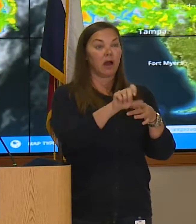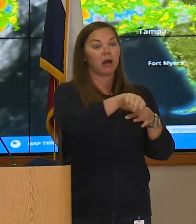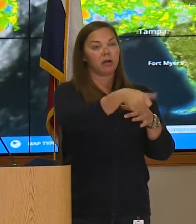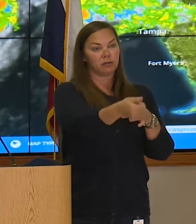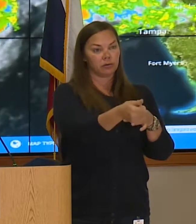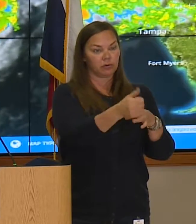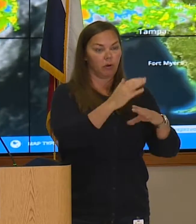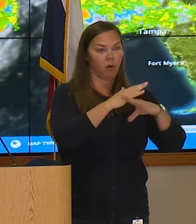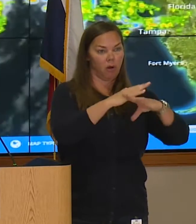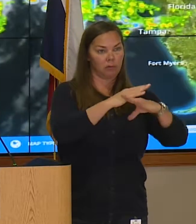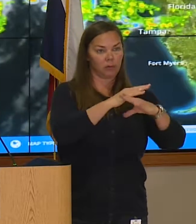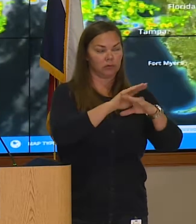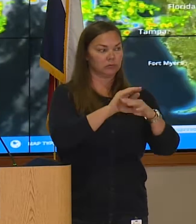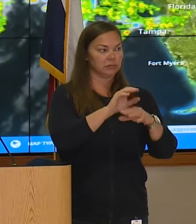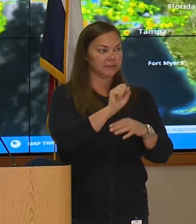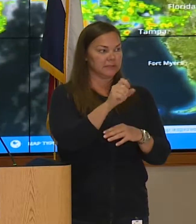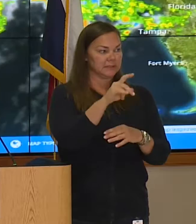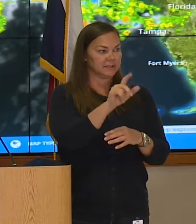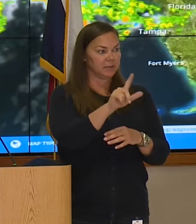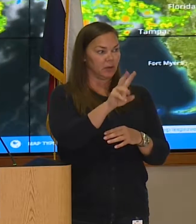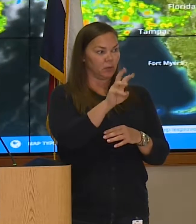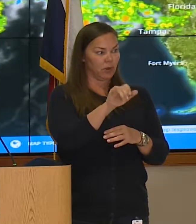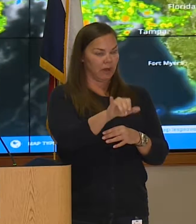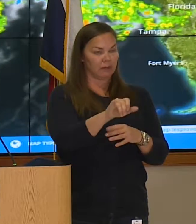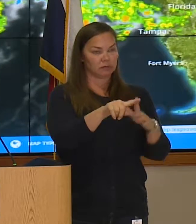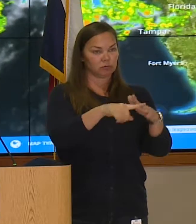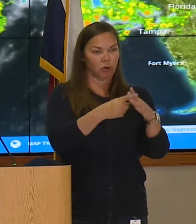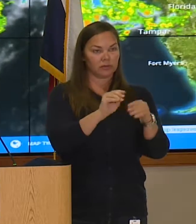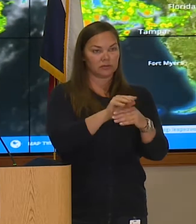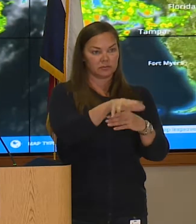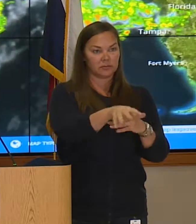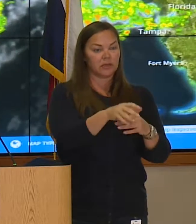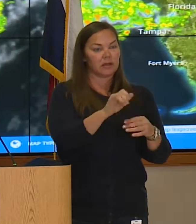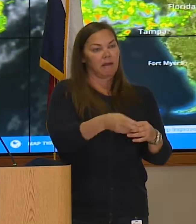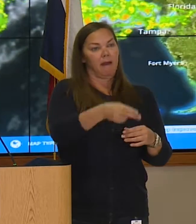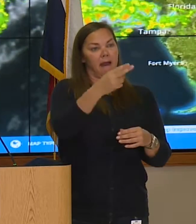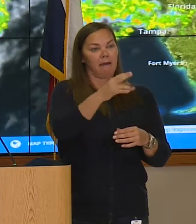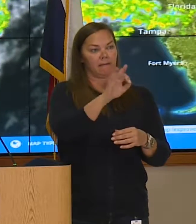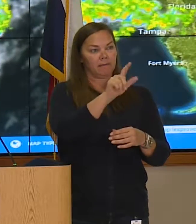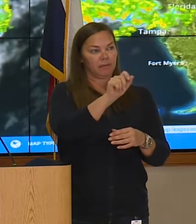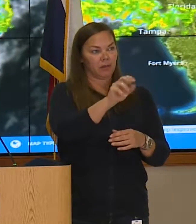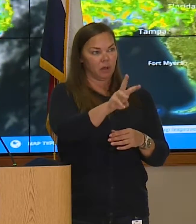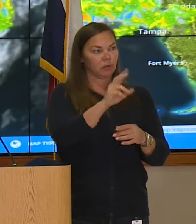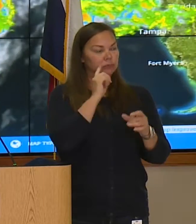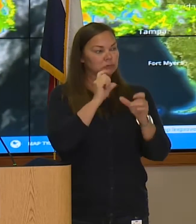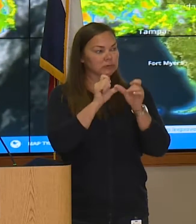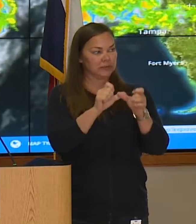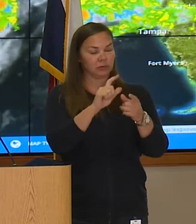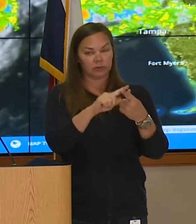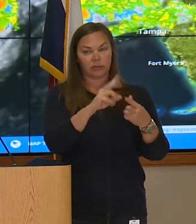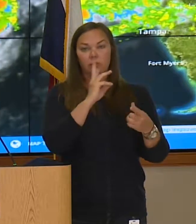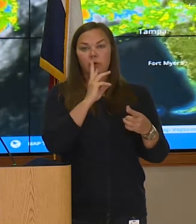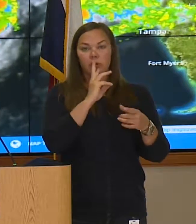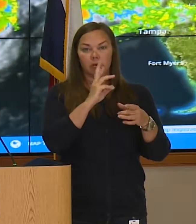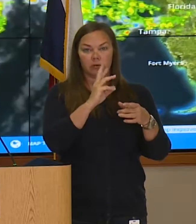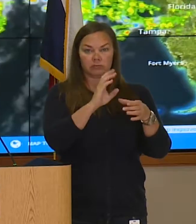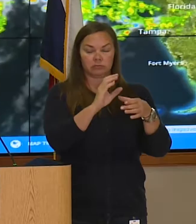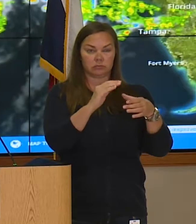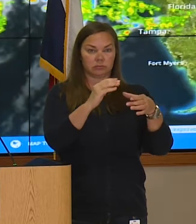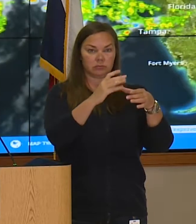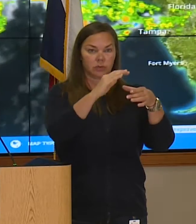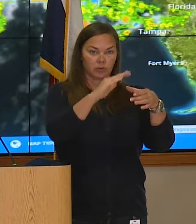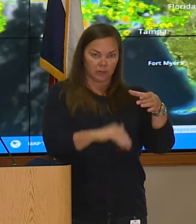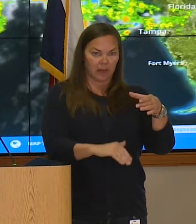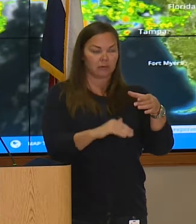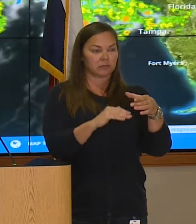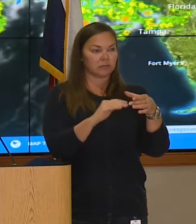is armored, goes into operation. These higher flows will continue until the pool elevation drops back